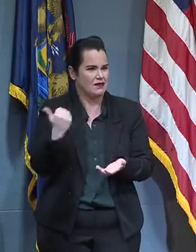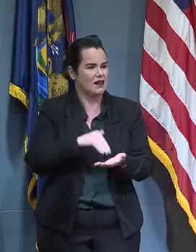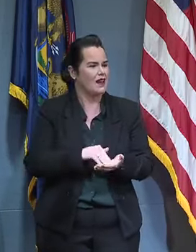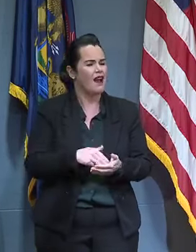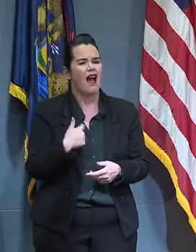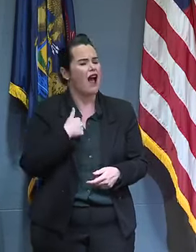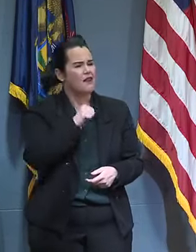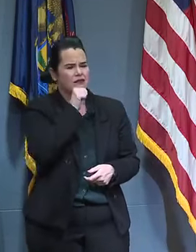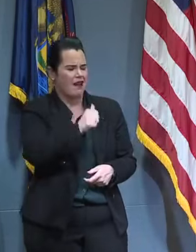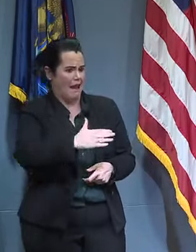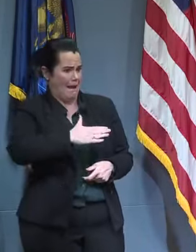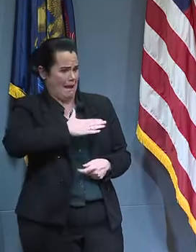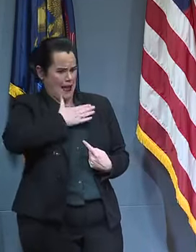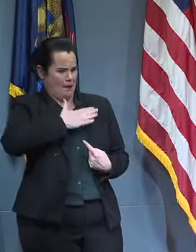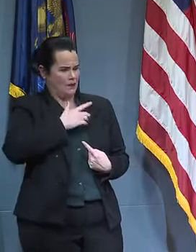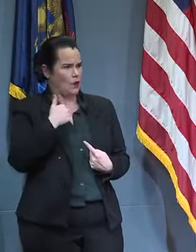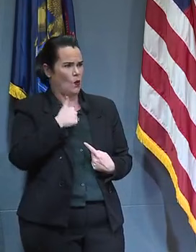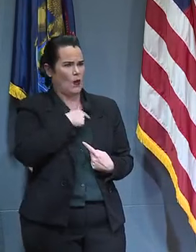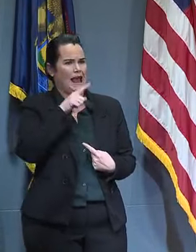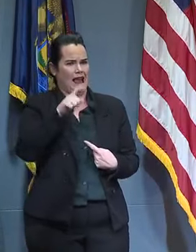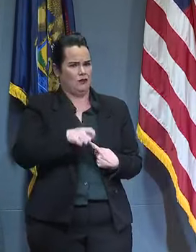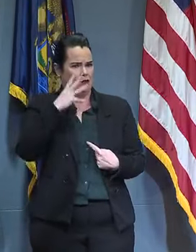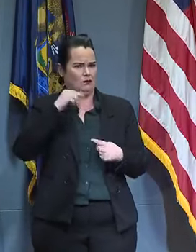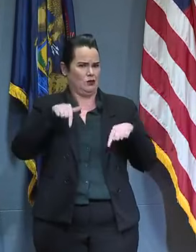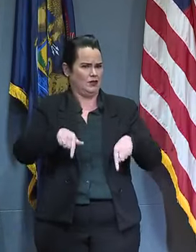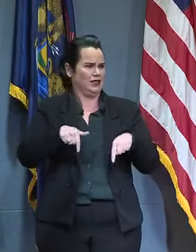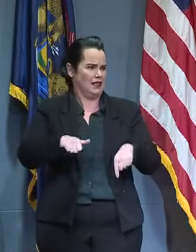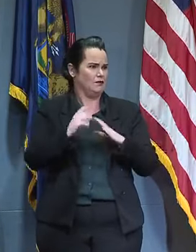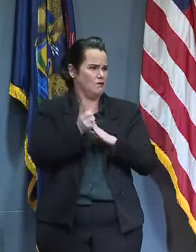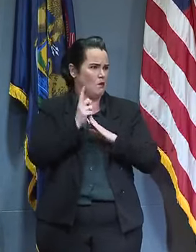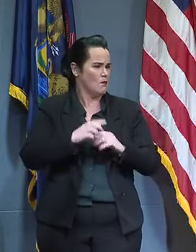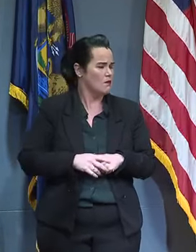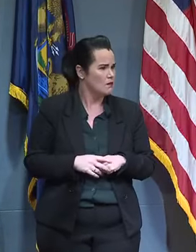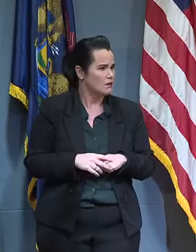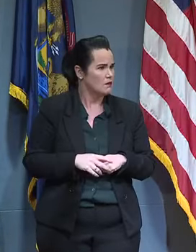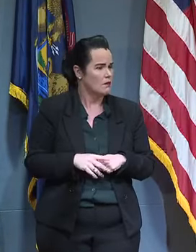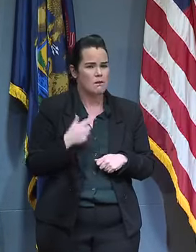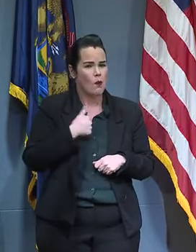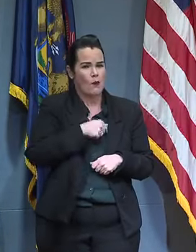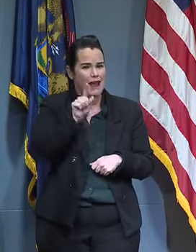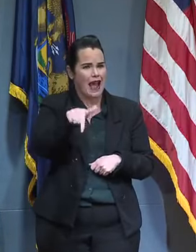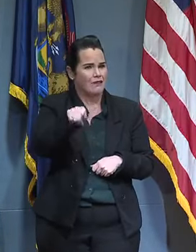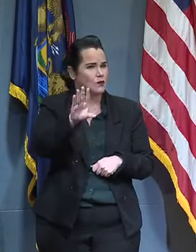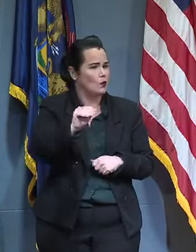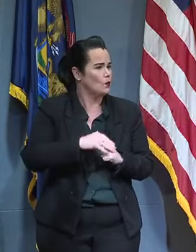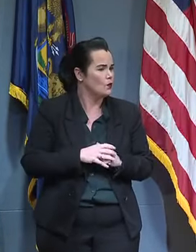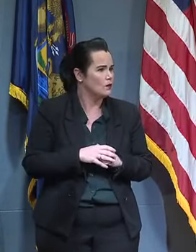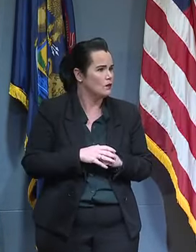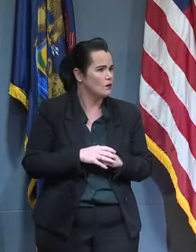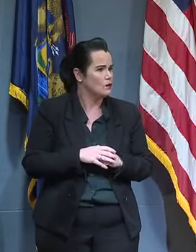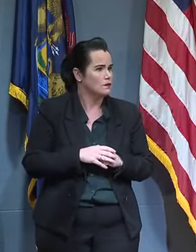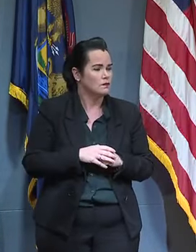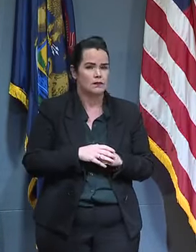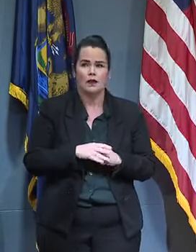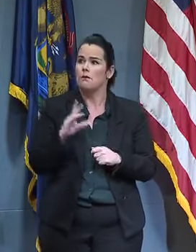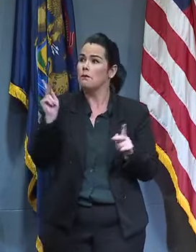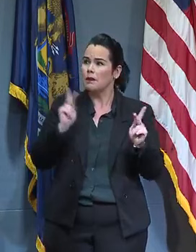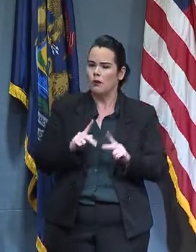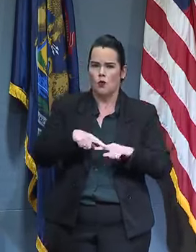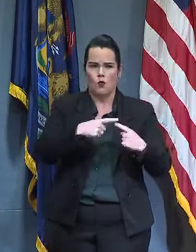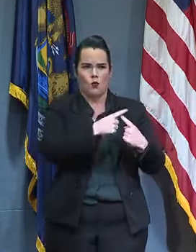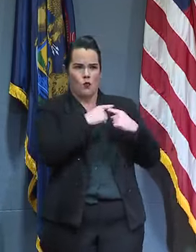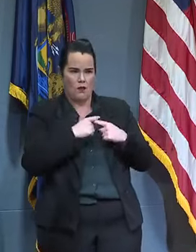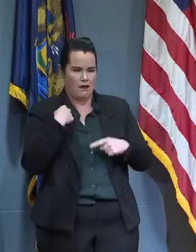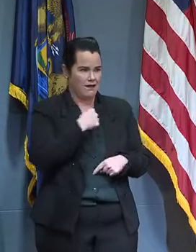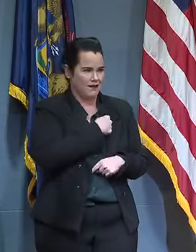pleased that we have to be in this moment, but we have to be to save lives. People are counting on us to get this right. Our economy is counting on us to